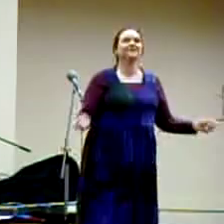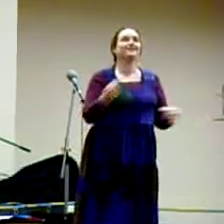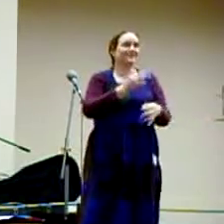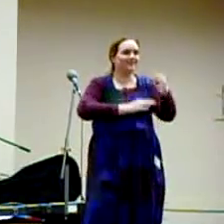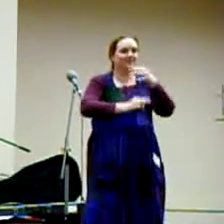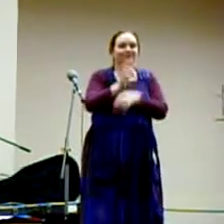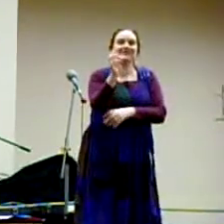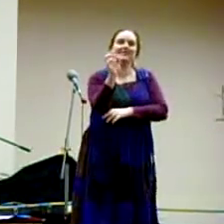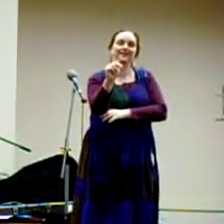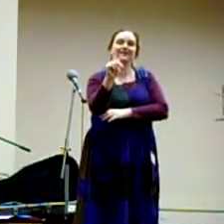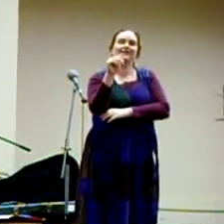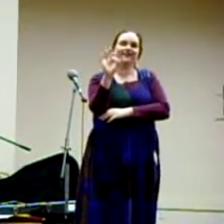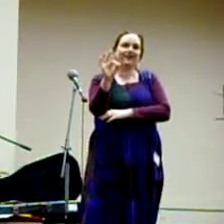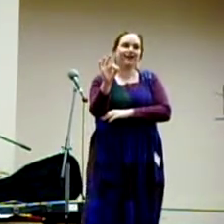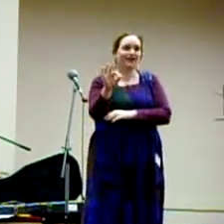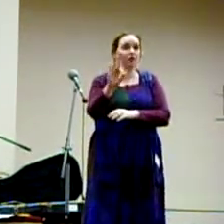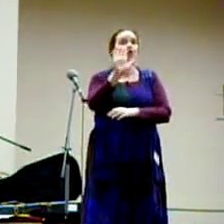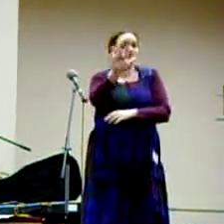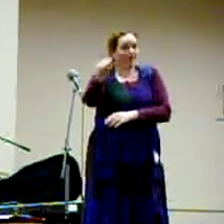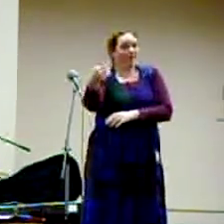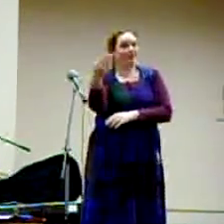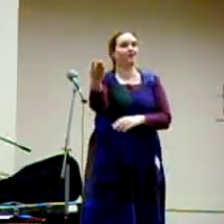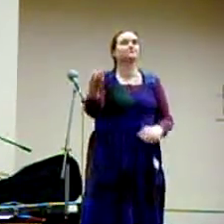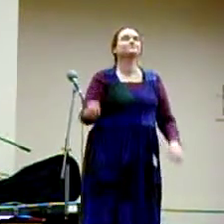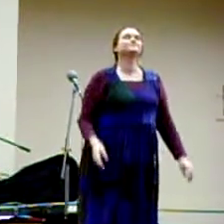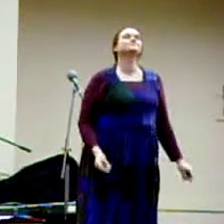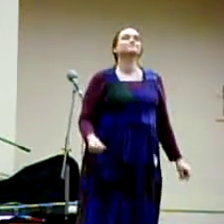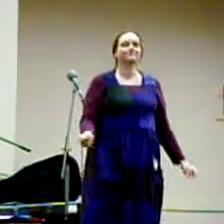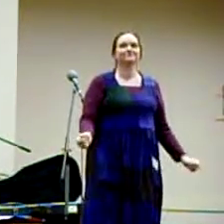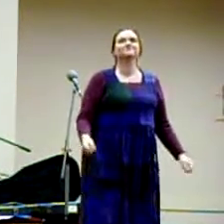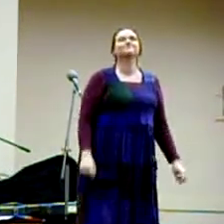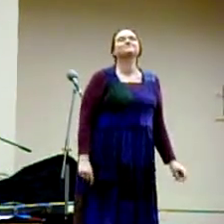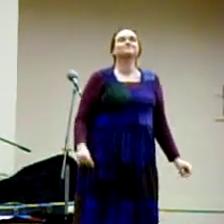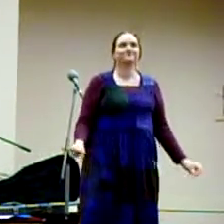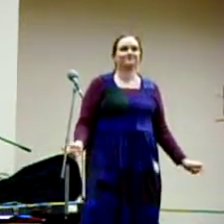Training canines is their job.